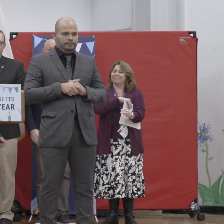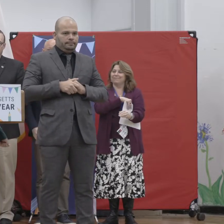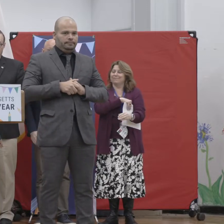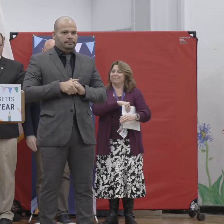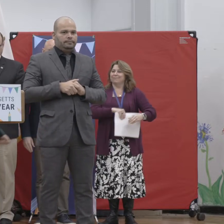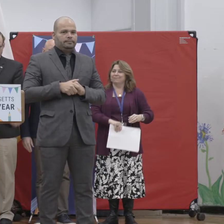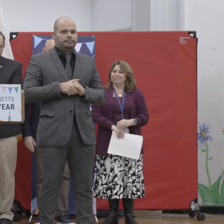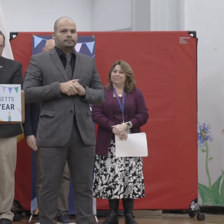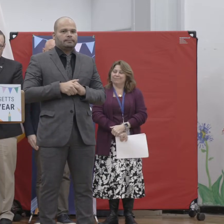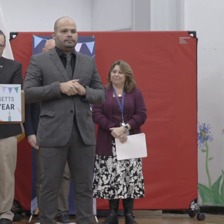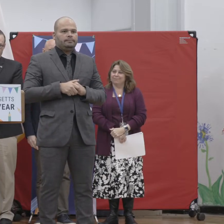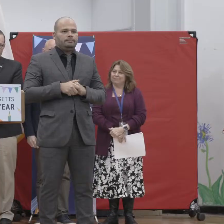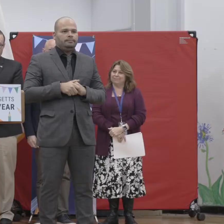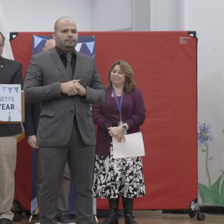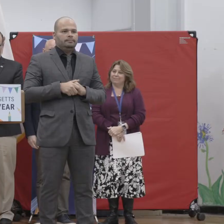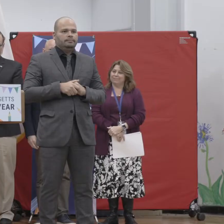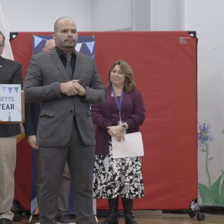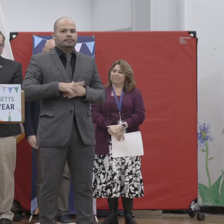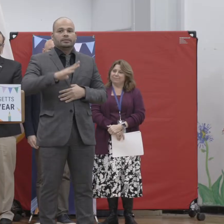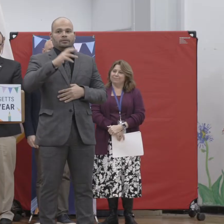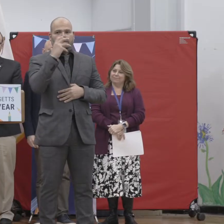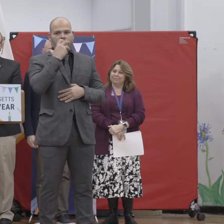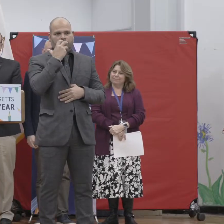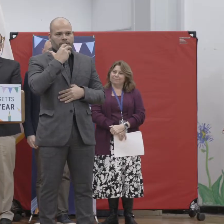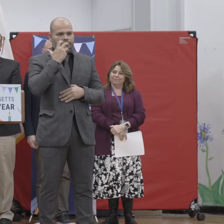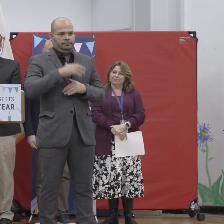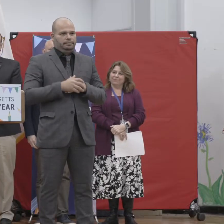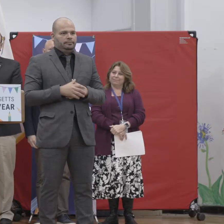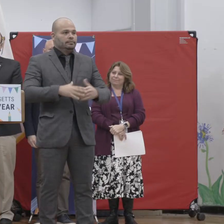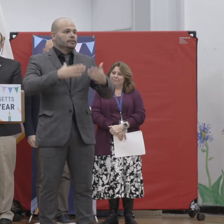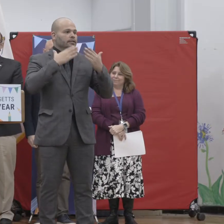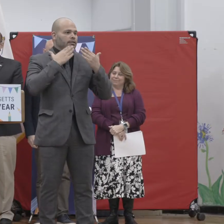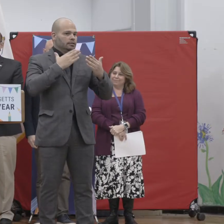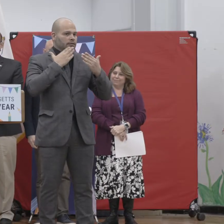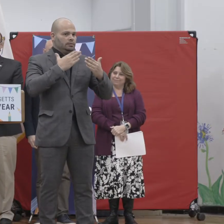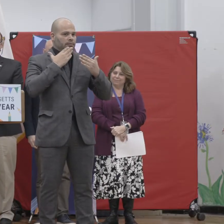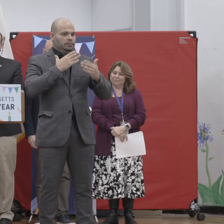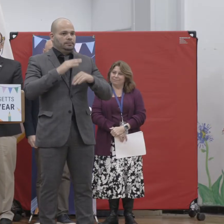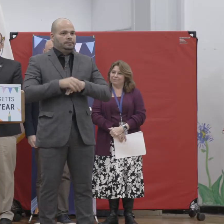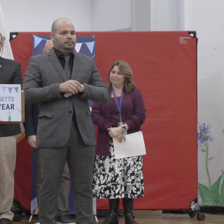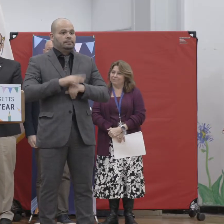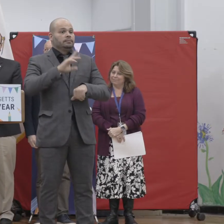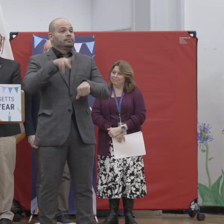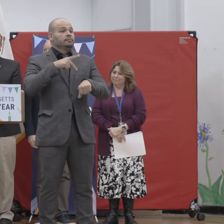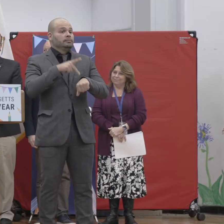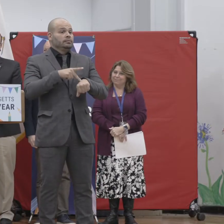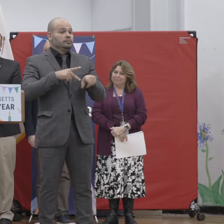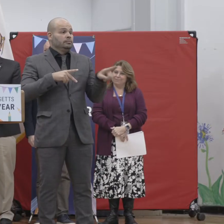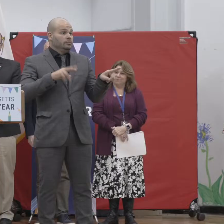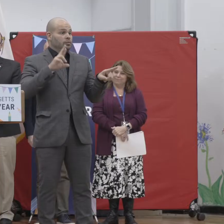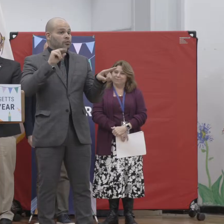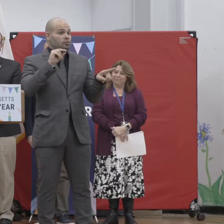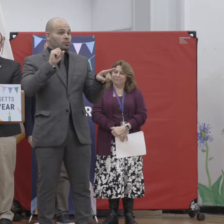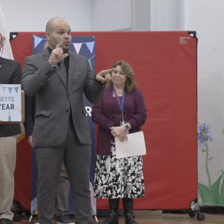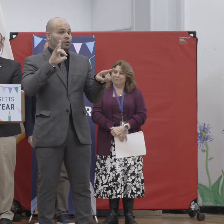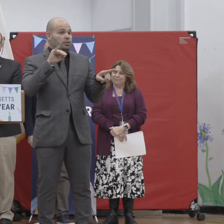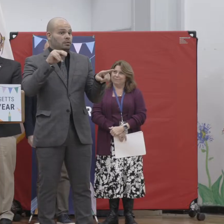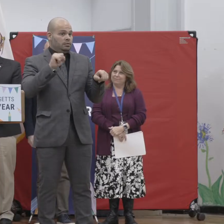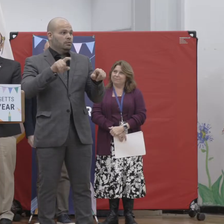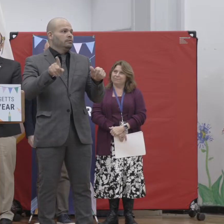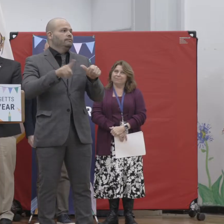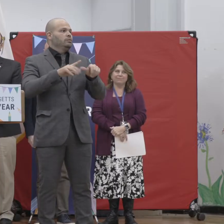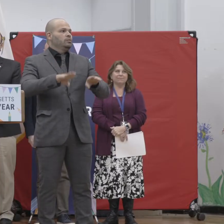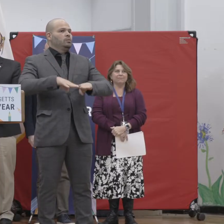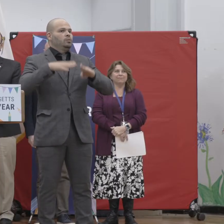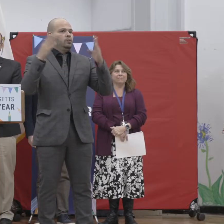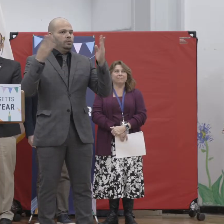That's awesome. And thank you to Principal Rollins for welcoming us to this wonderful school,